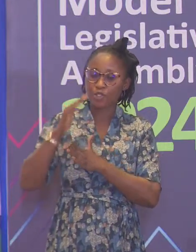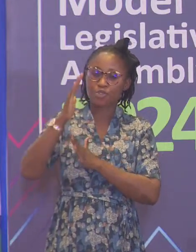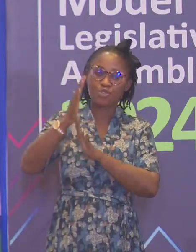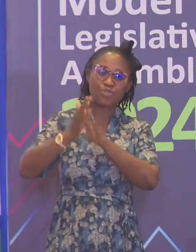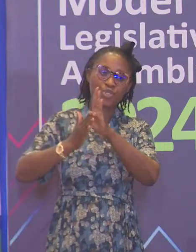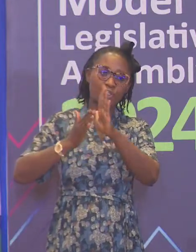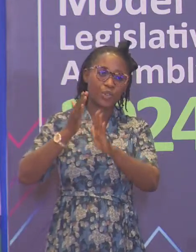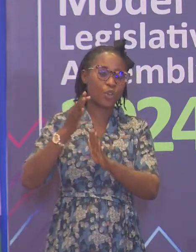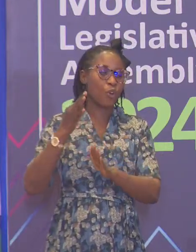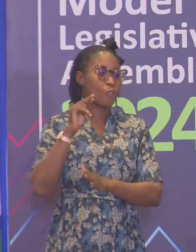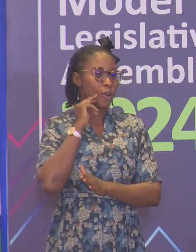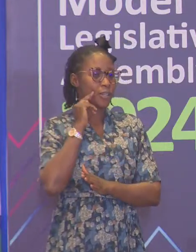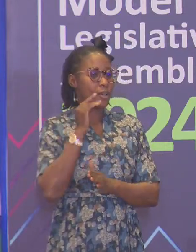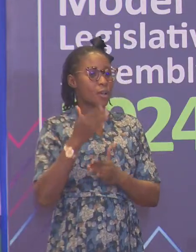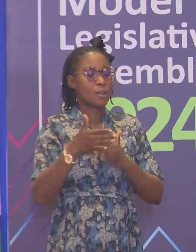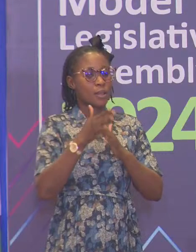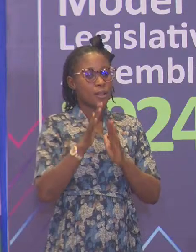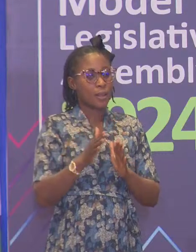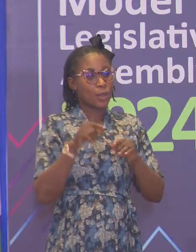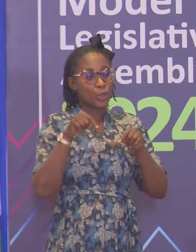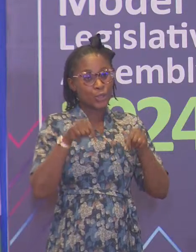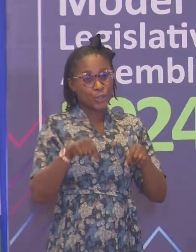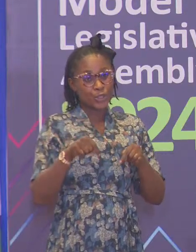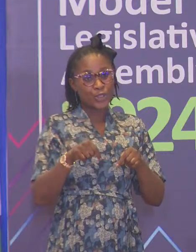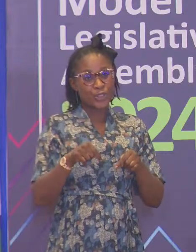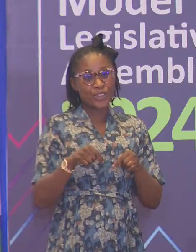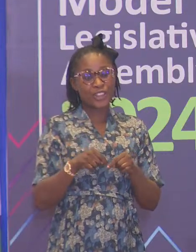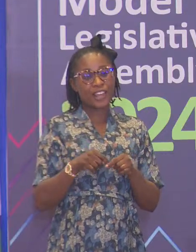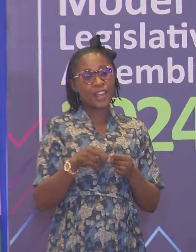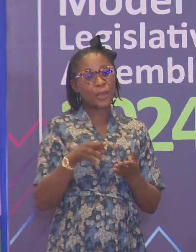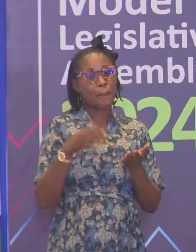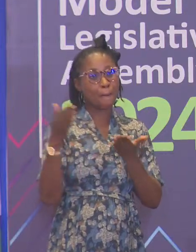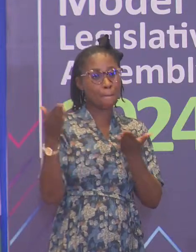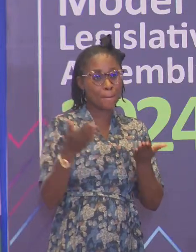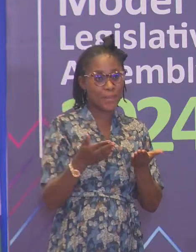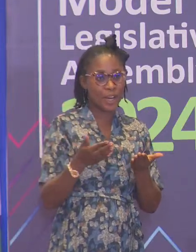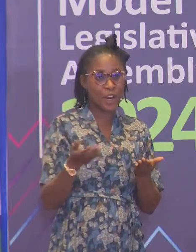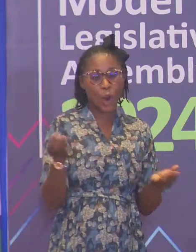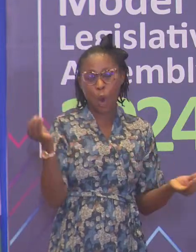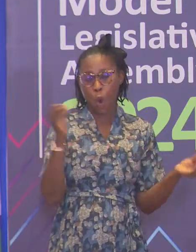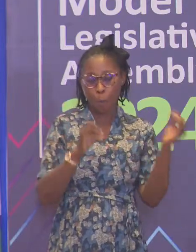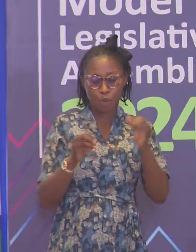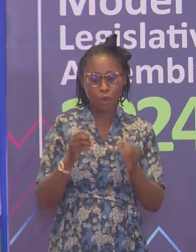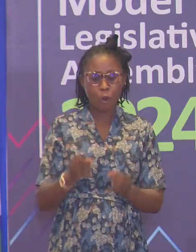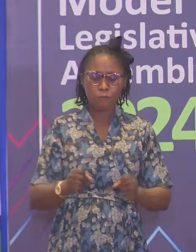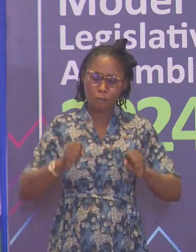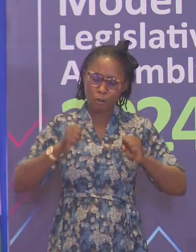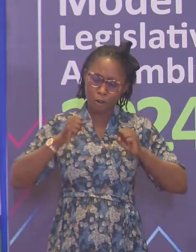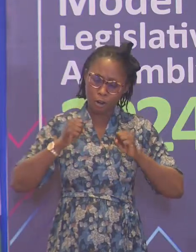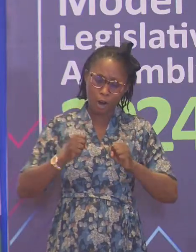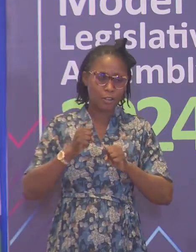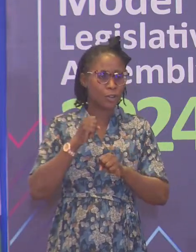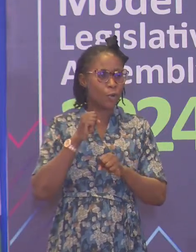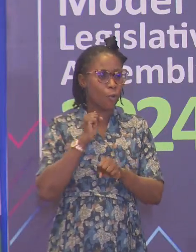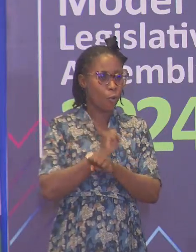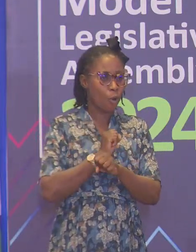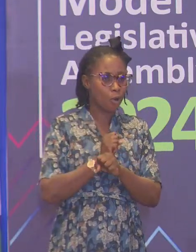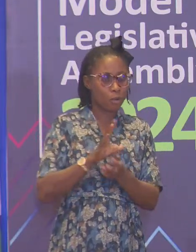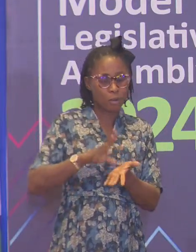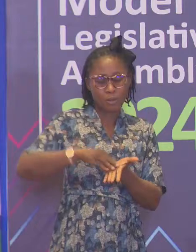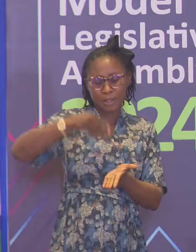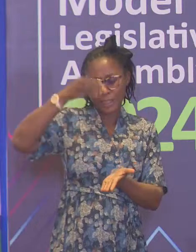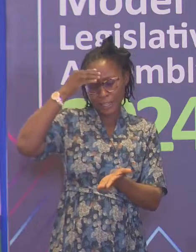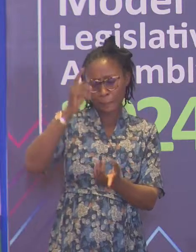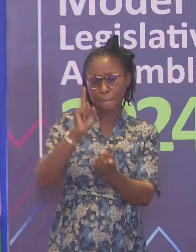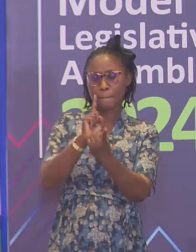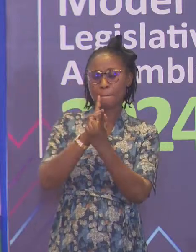leaders. Today's session represents the culmination of weeks of hard work, learning, and mentorship. It